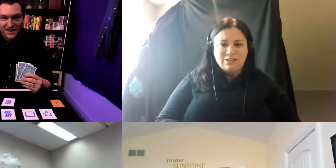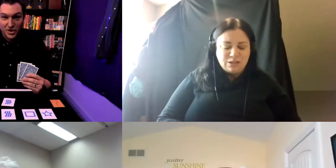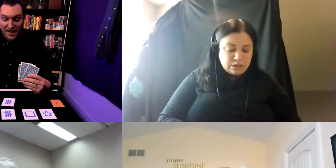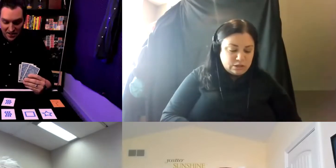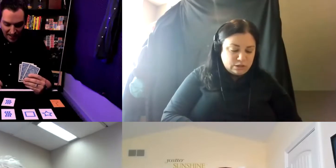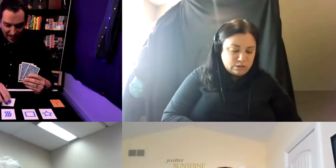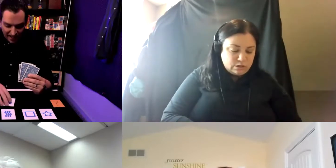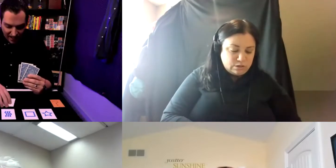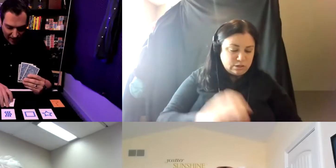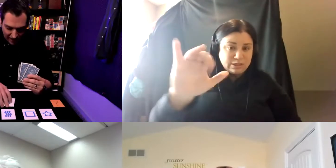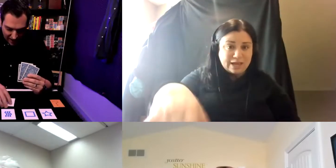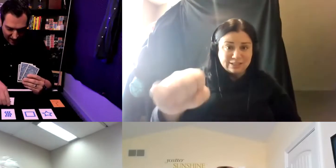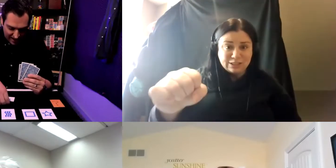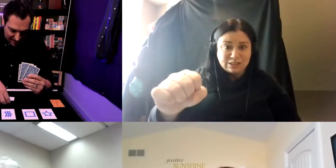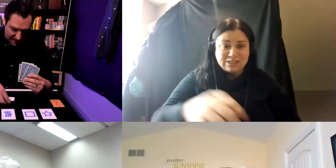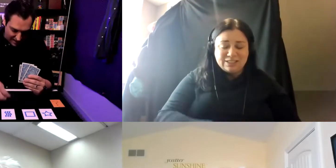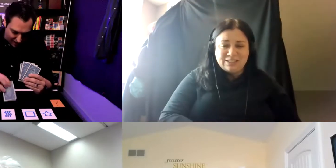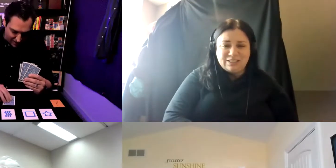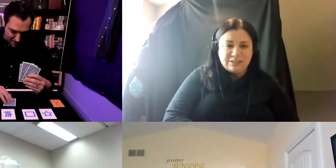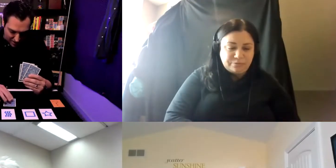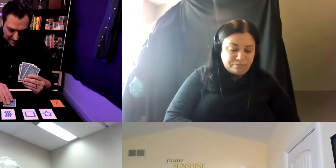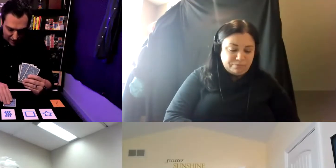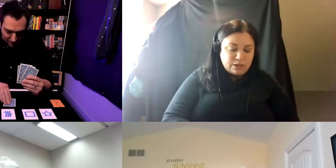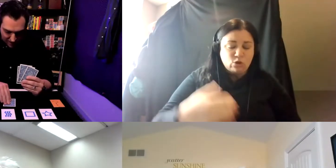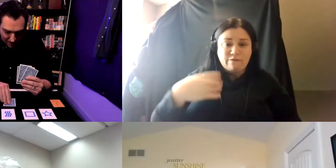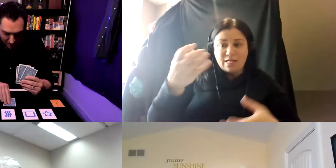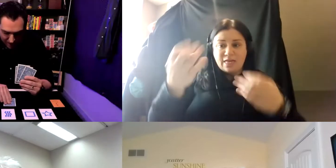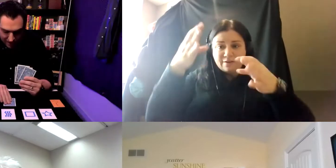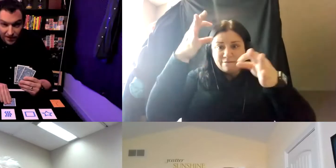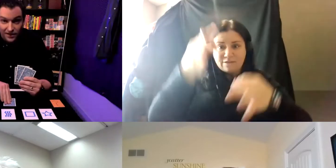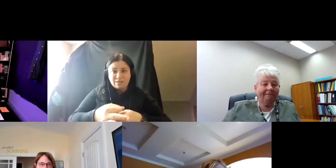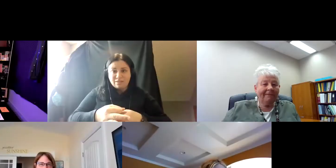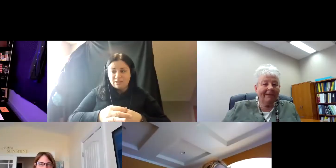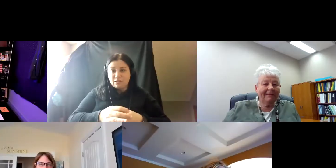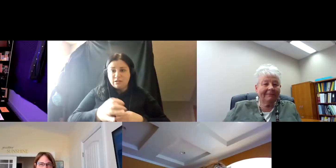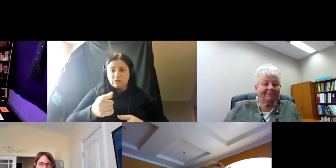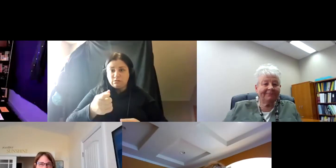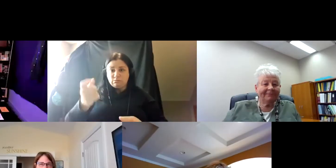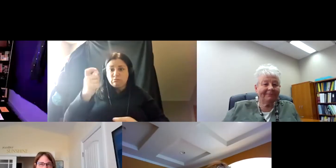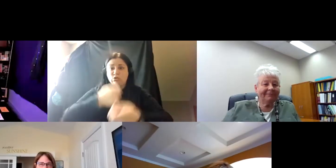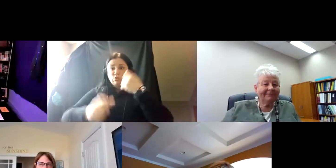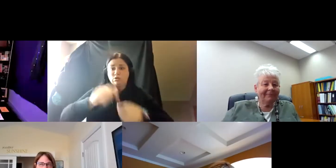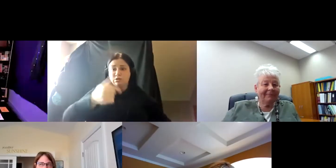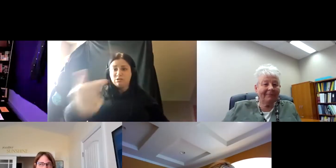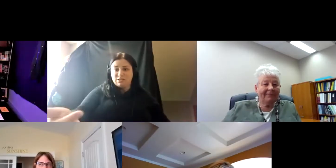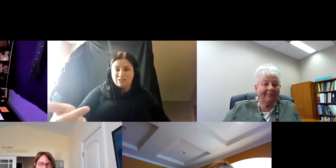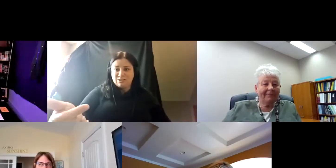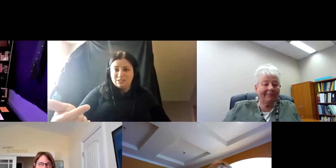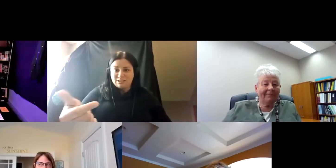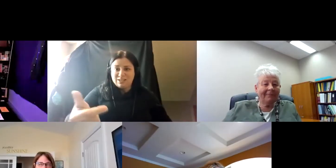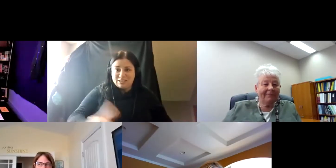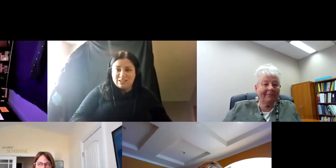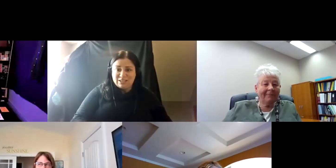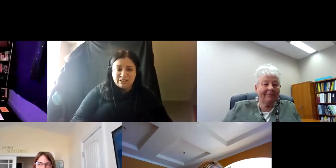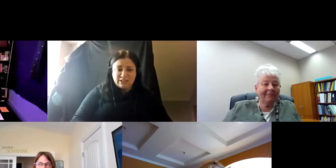You got it, you got it. Okay. I have a lot of faith in you guys. I have a lot of faith. I think you got it right. No, I sent it to you. Right,